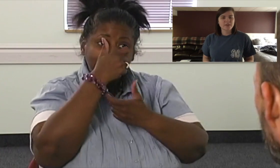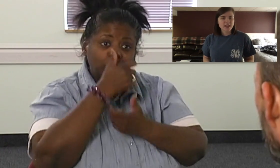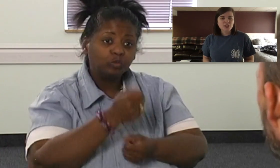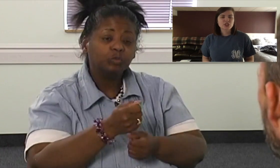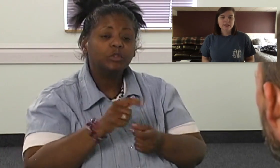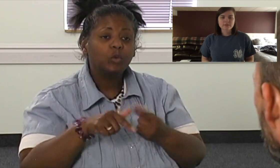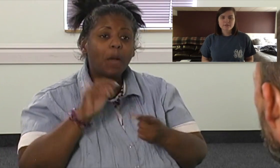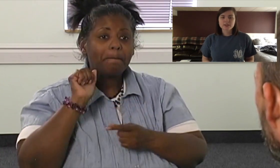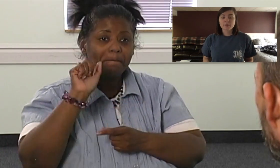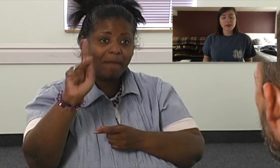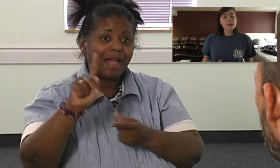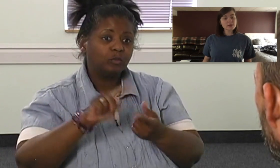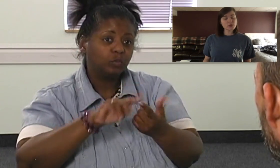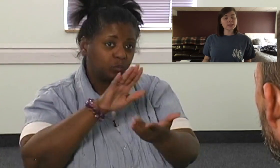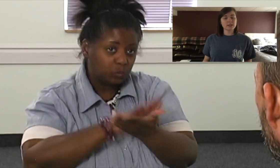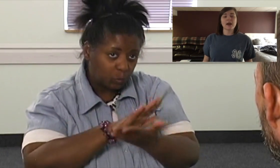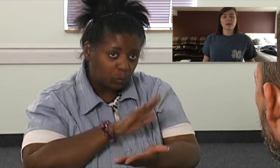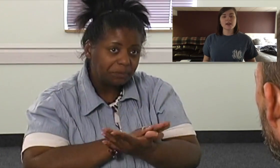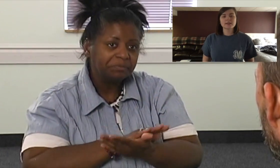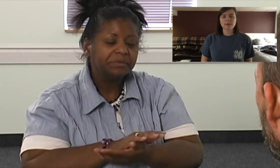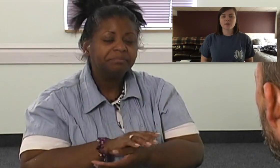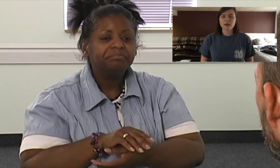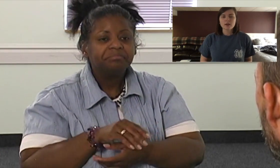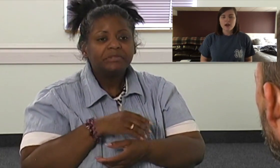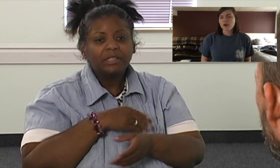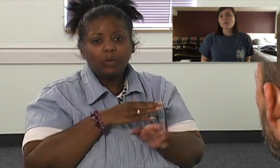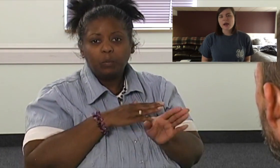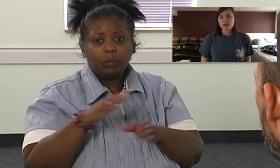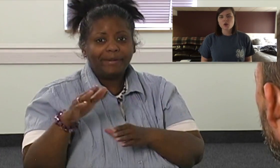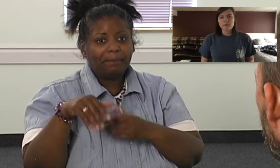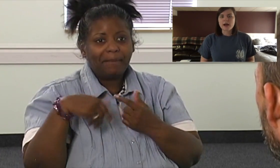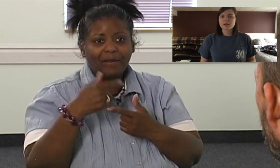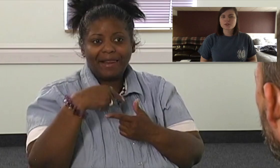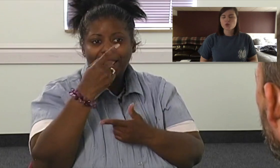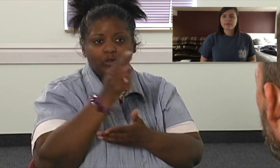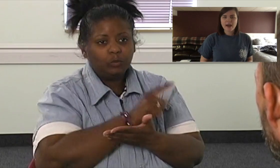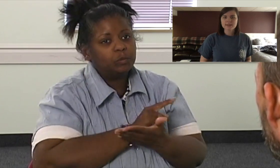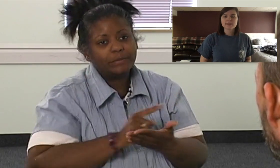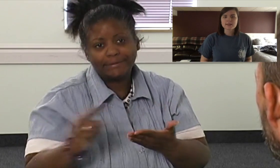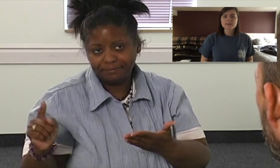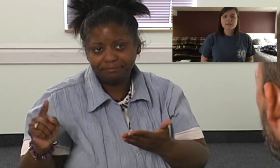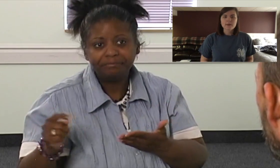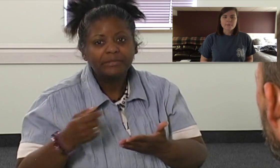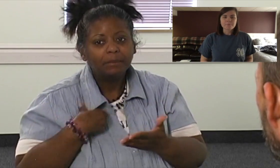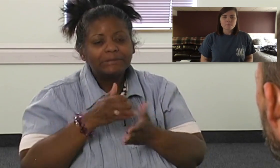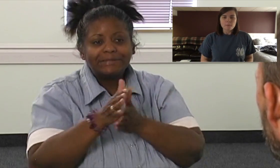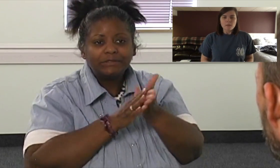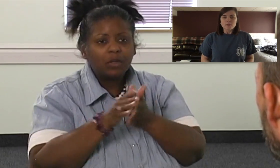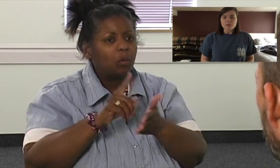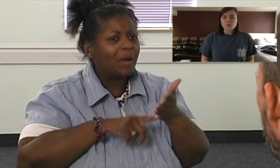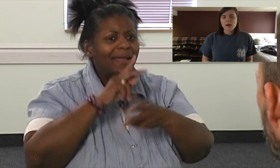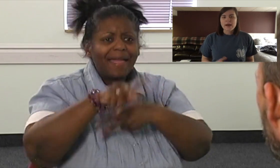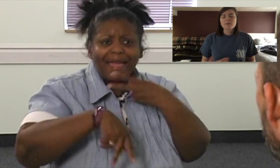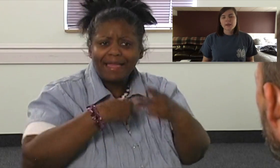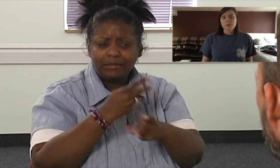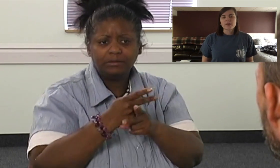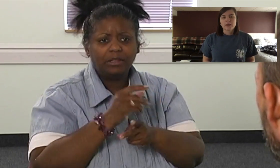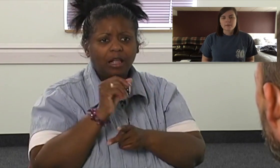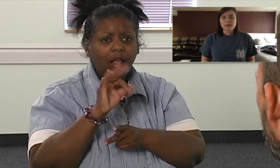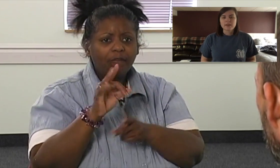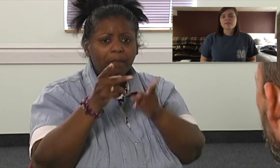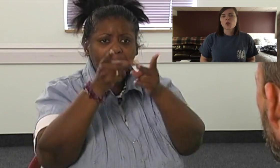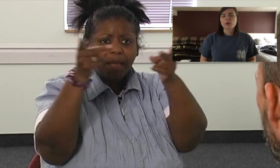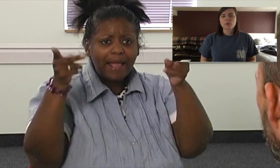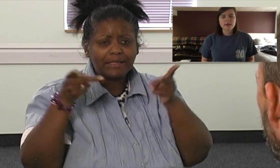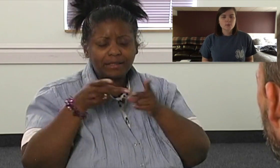a certification for something. And I'm interested in that. I accept that. I don't mind going back to school in that sense. So I have a plan with